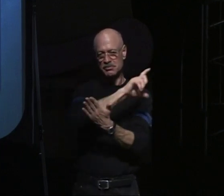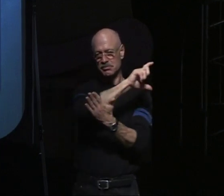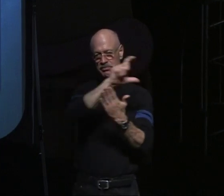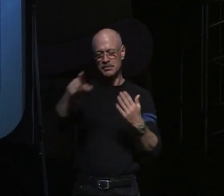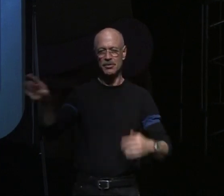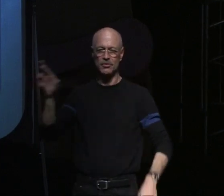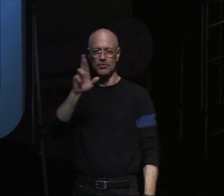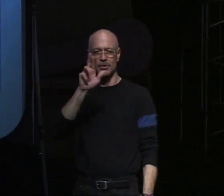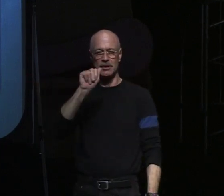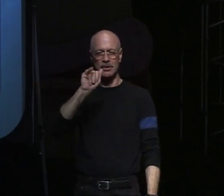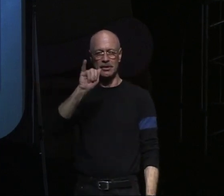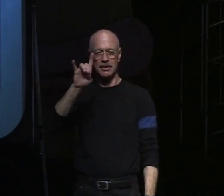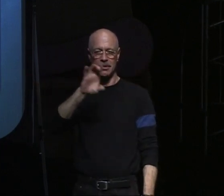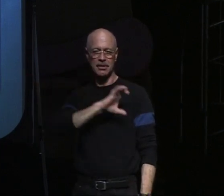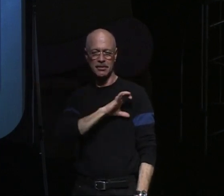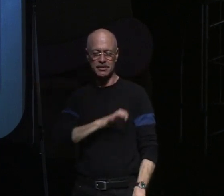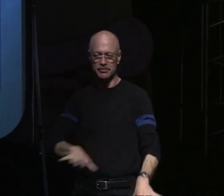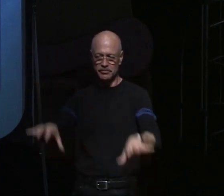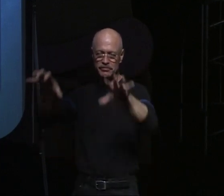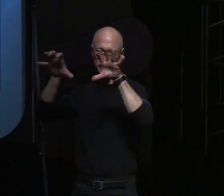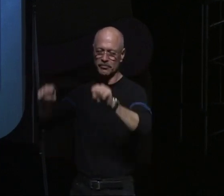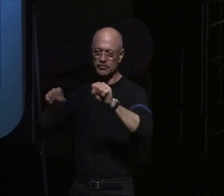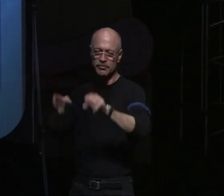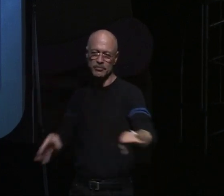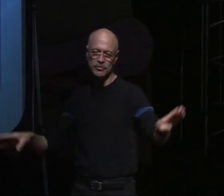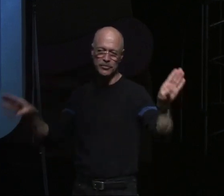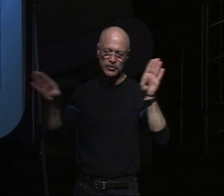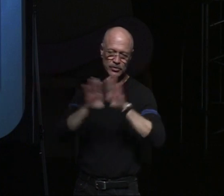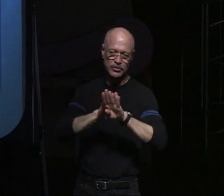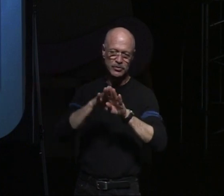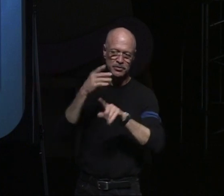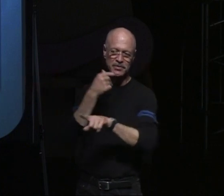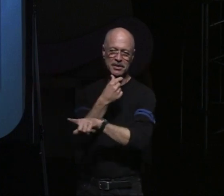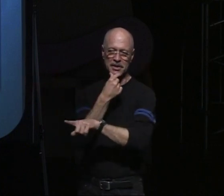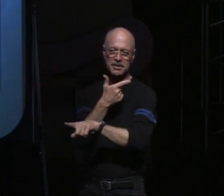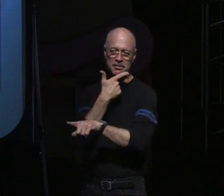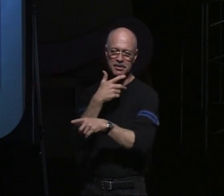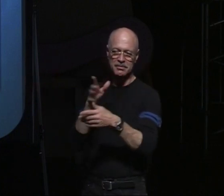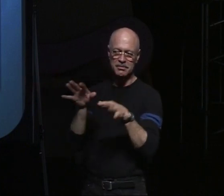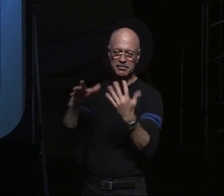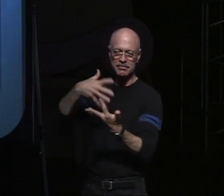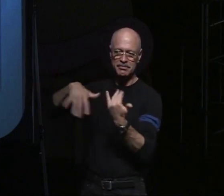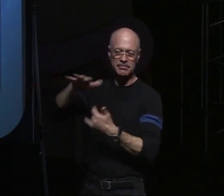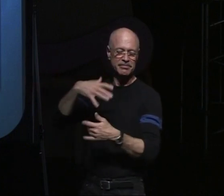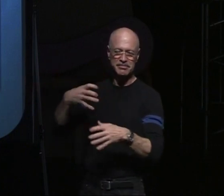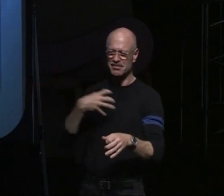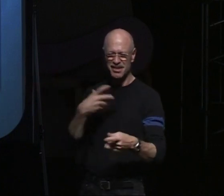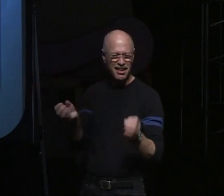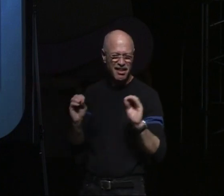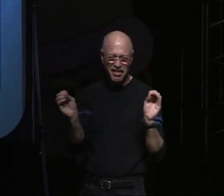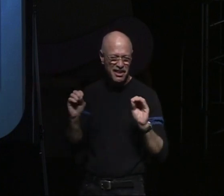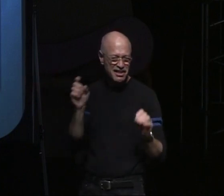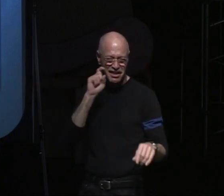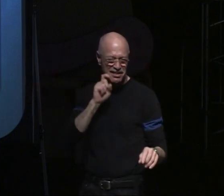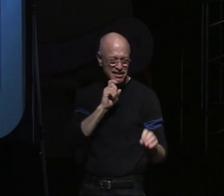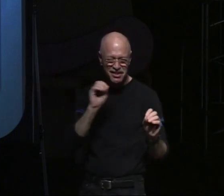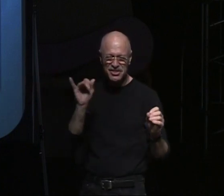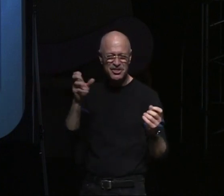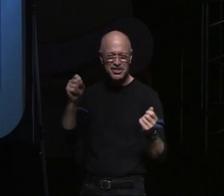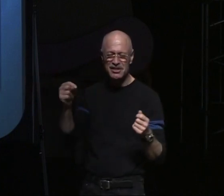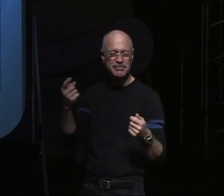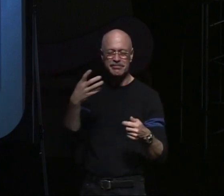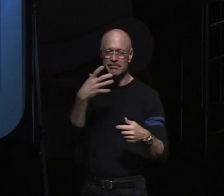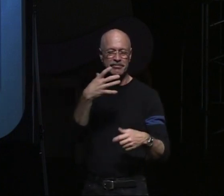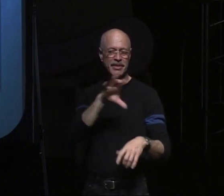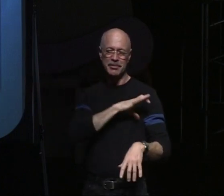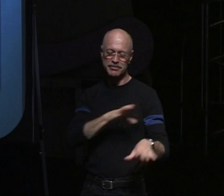well. And I had gotten there, and they had this big police raid at that time because the gay